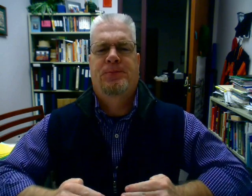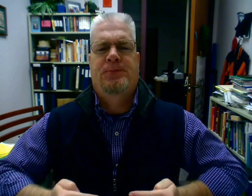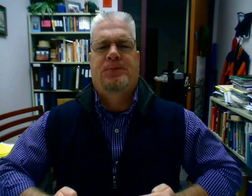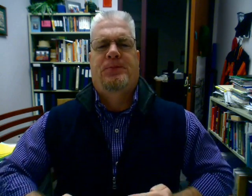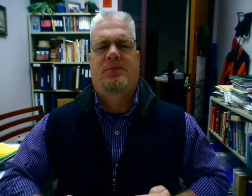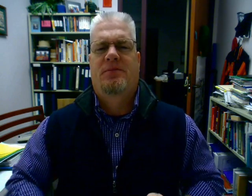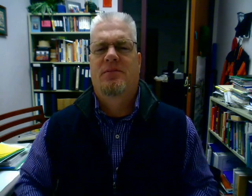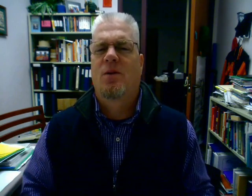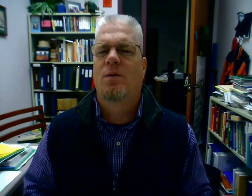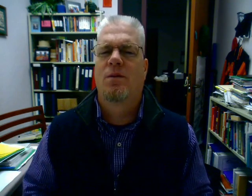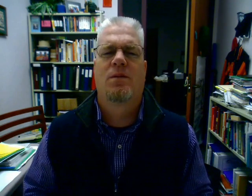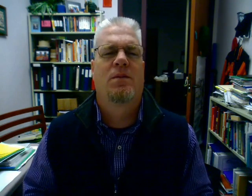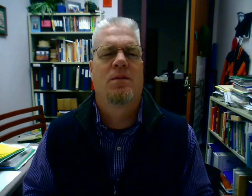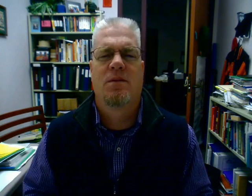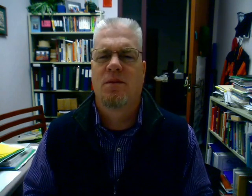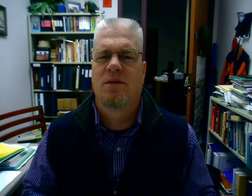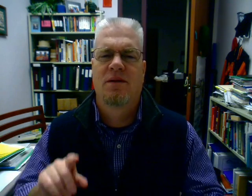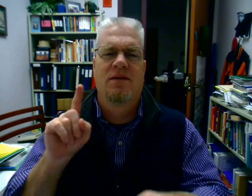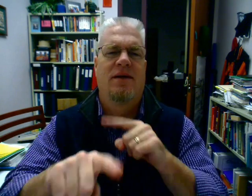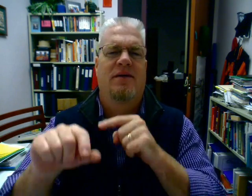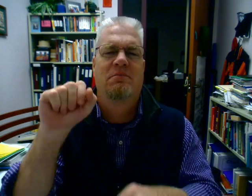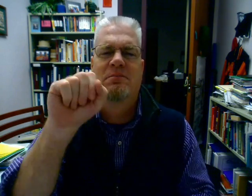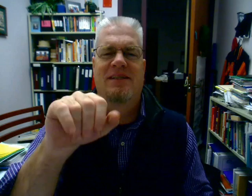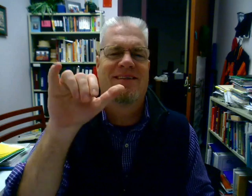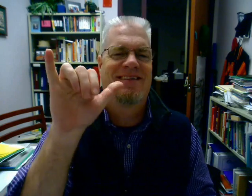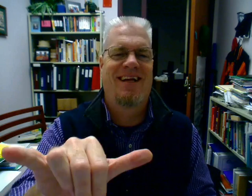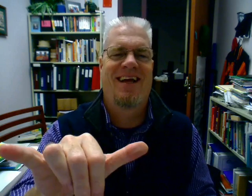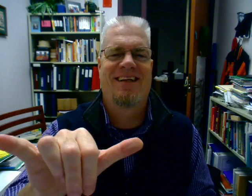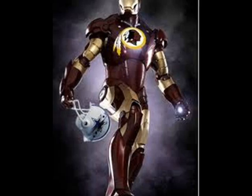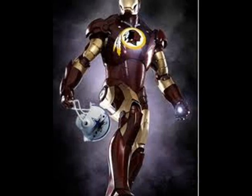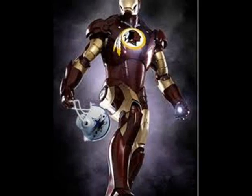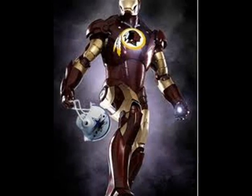here's the handoff to McGahee, and he lost the ball.